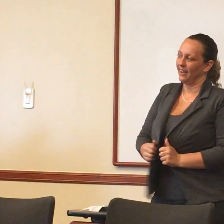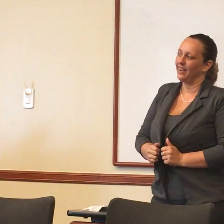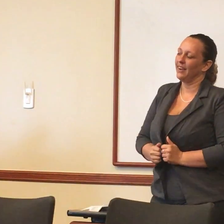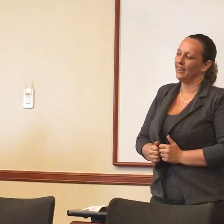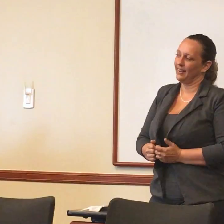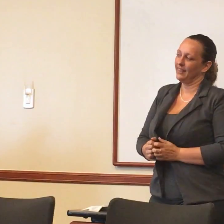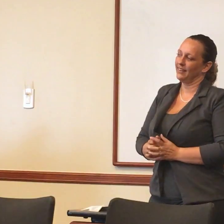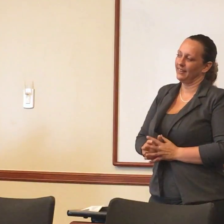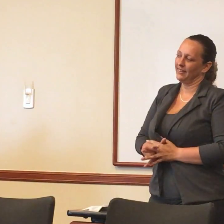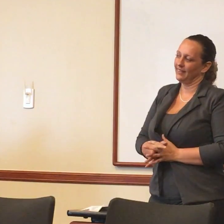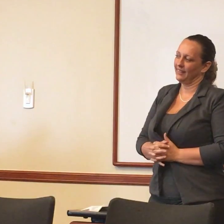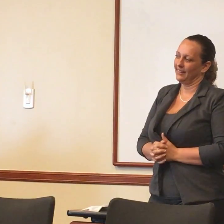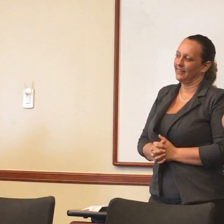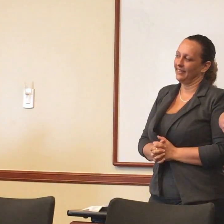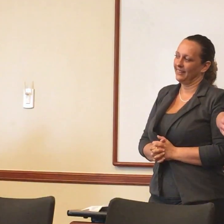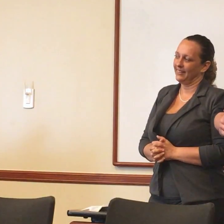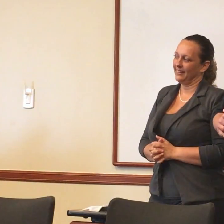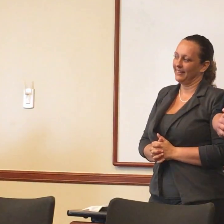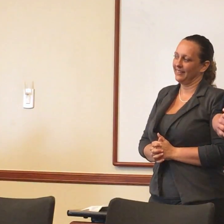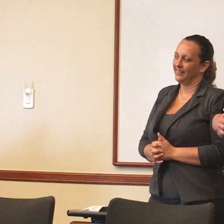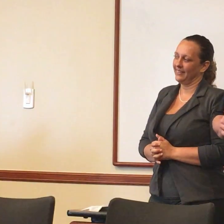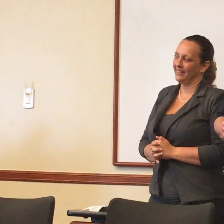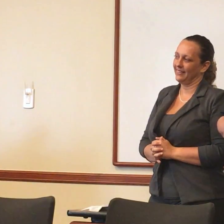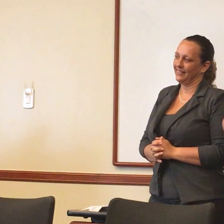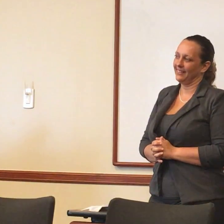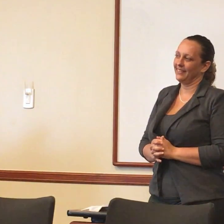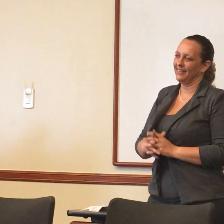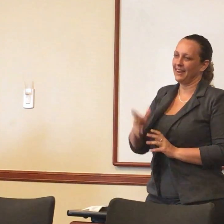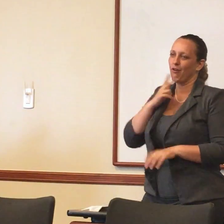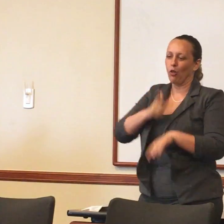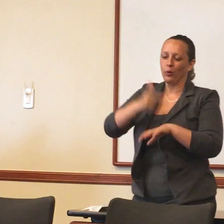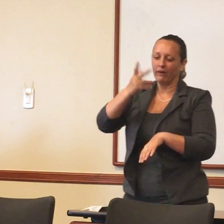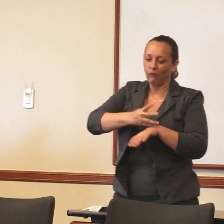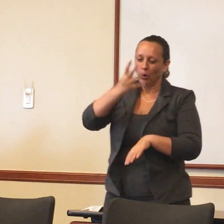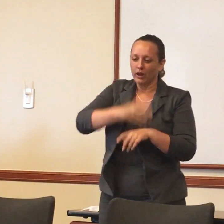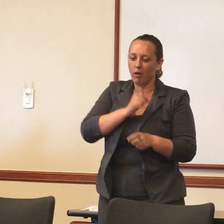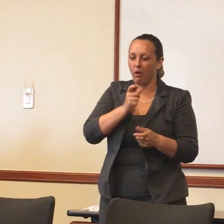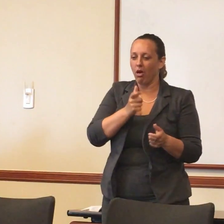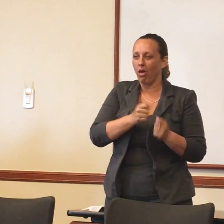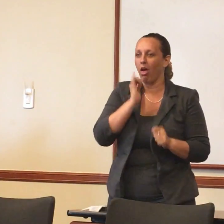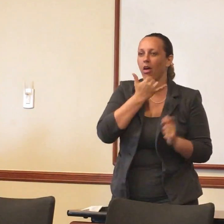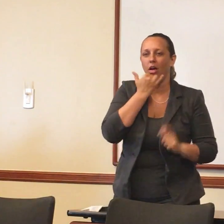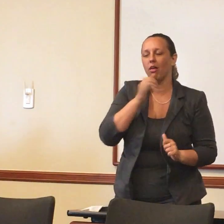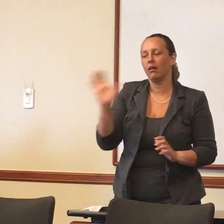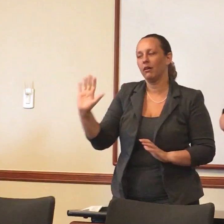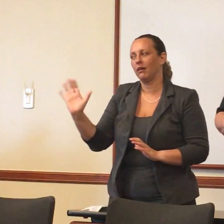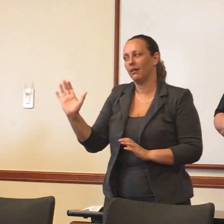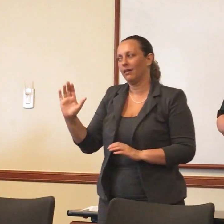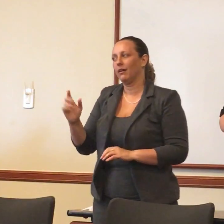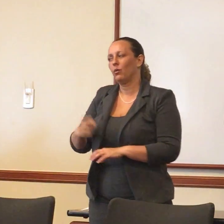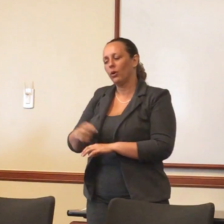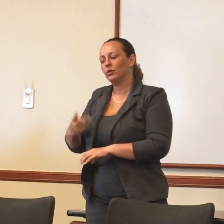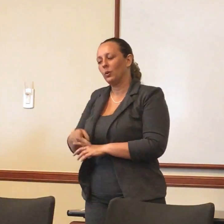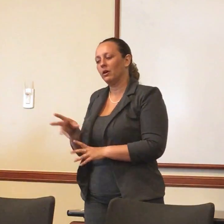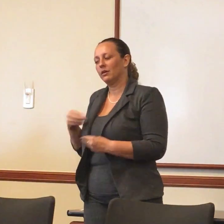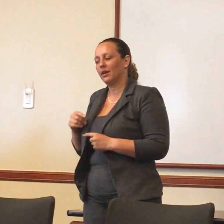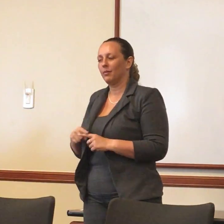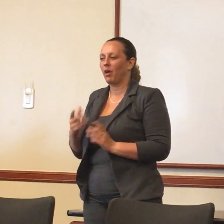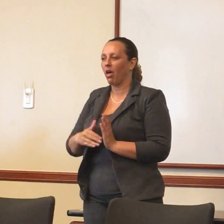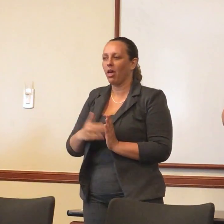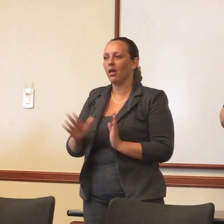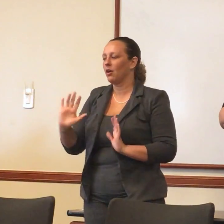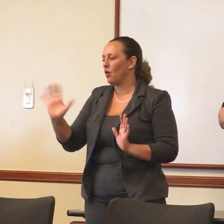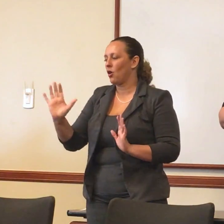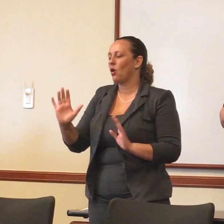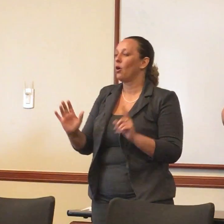Yeah, it's a different story. If it happens once or twice or three times, then you don't do that. You know, don't make that mistake again and again. No. And one of the